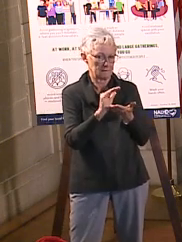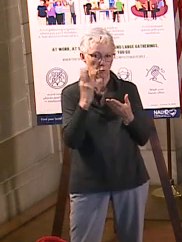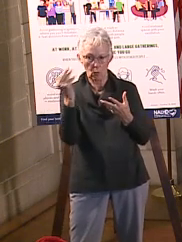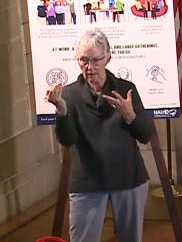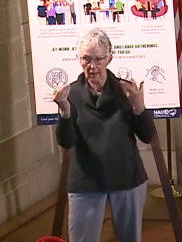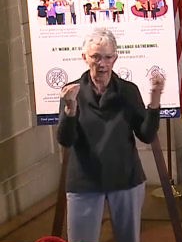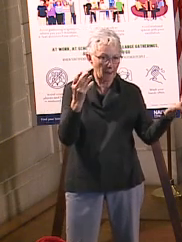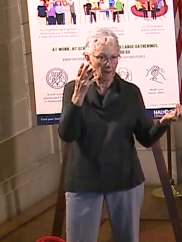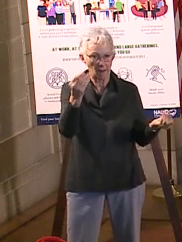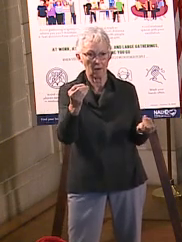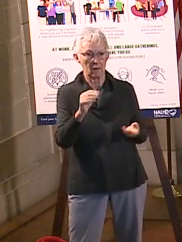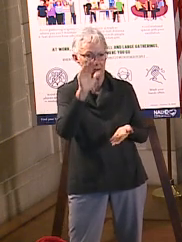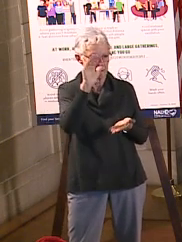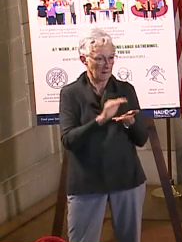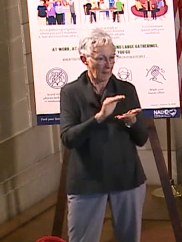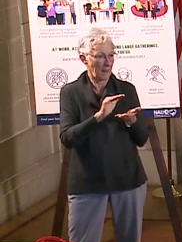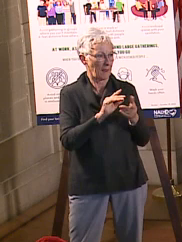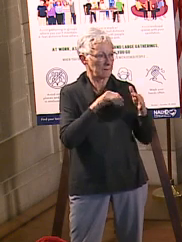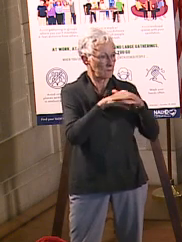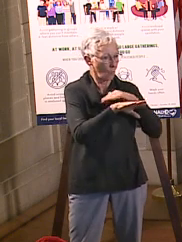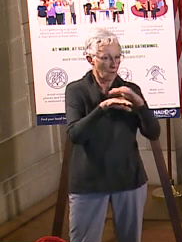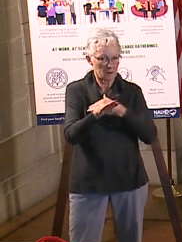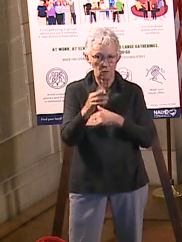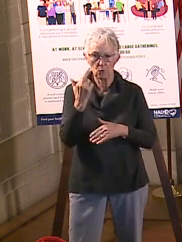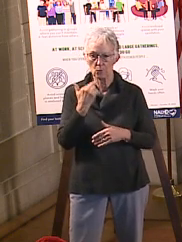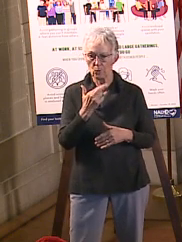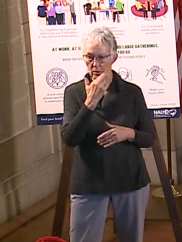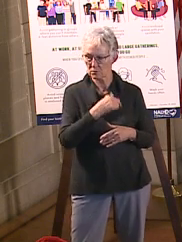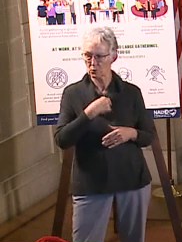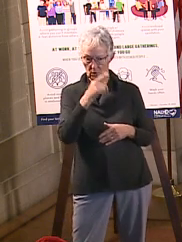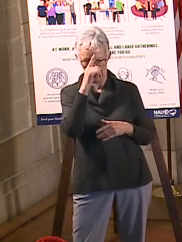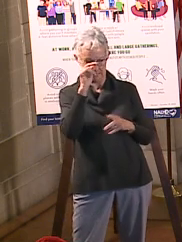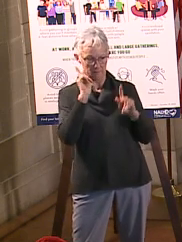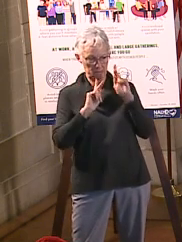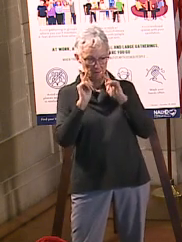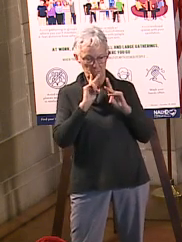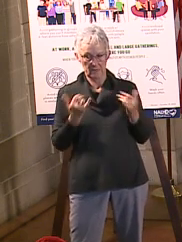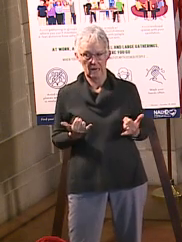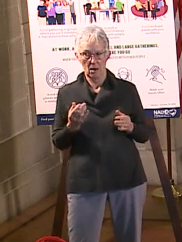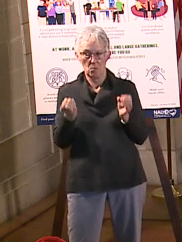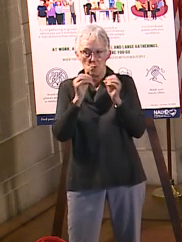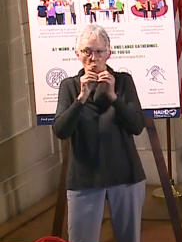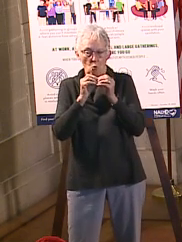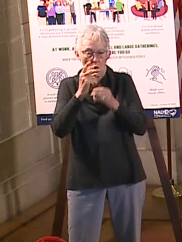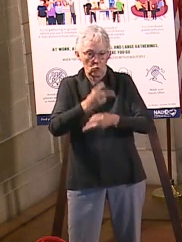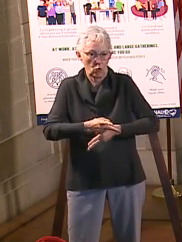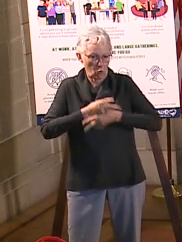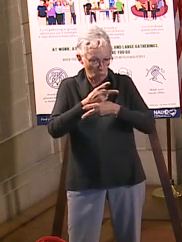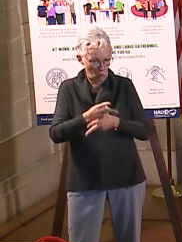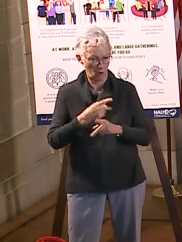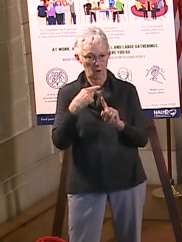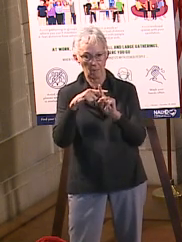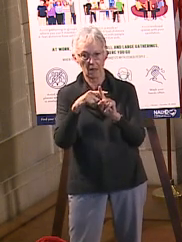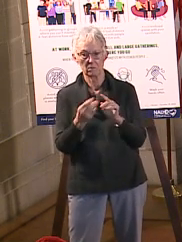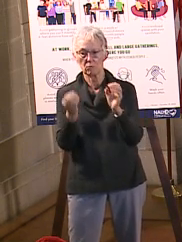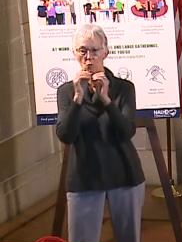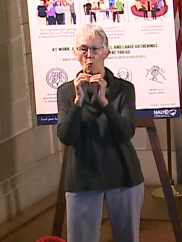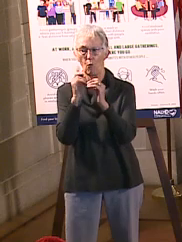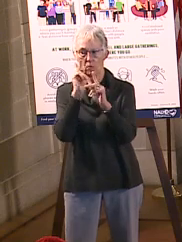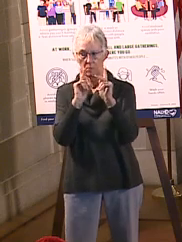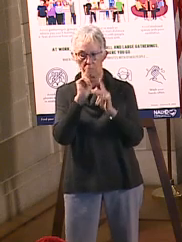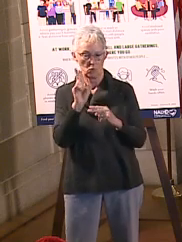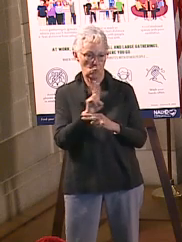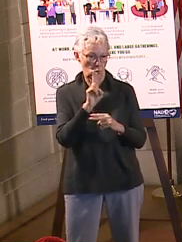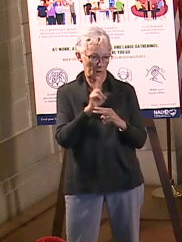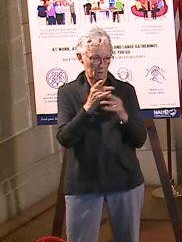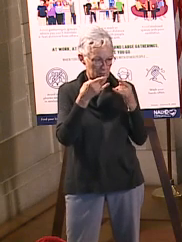So I think people are being more aware and taking more steps. I think you'll see, for example, more mask wearing as well. So I think there's a lot of things that are going on